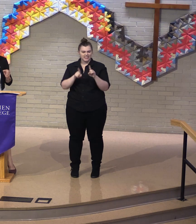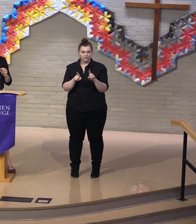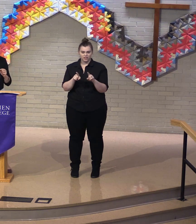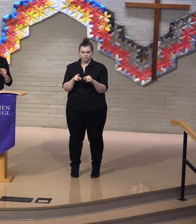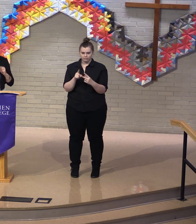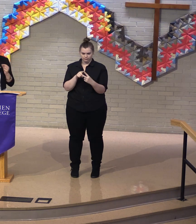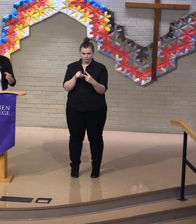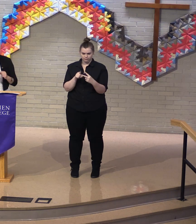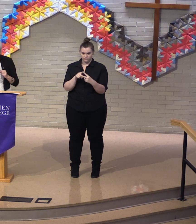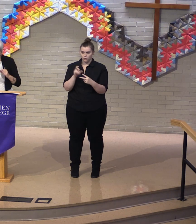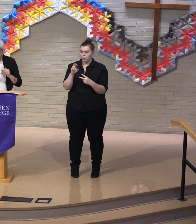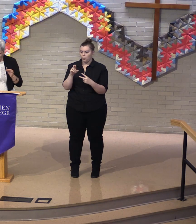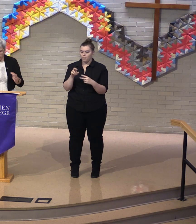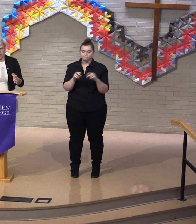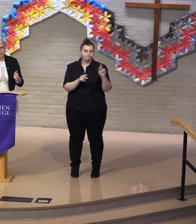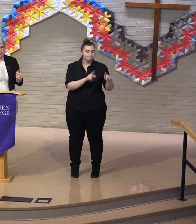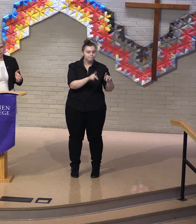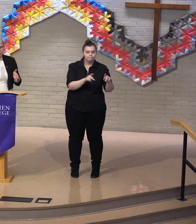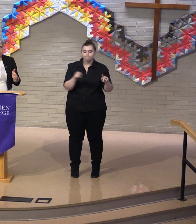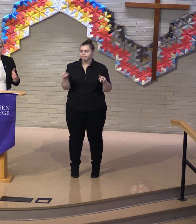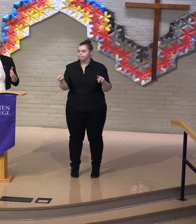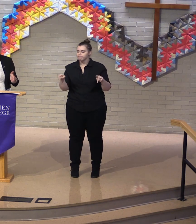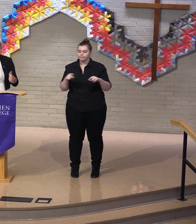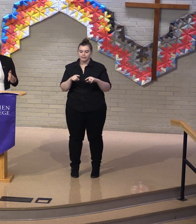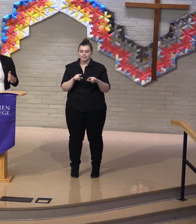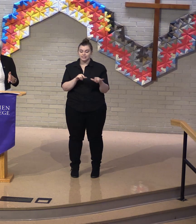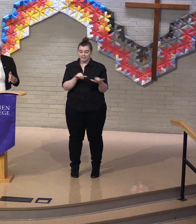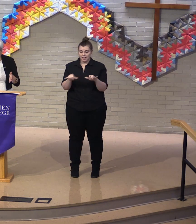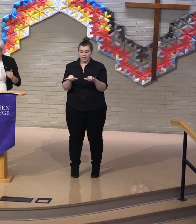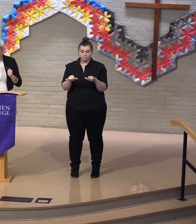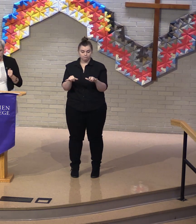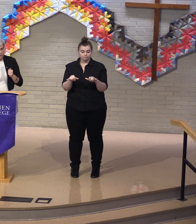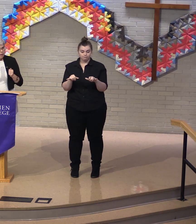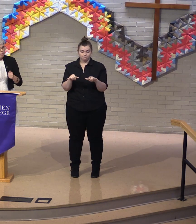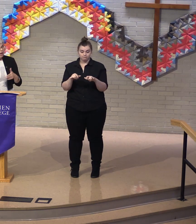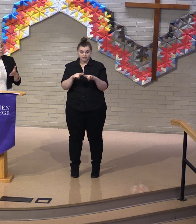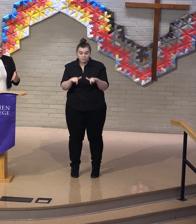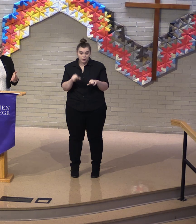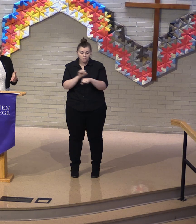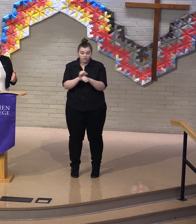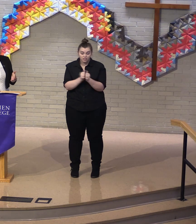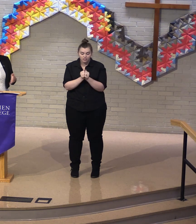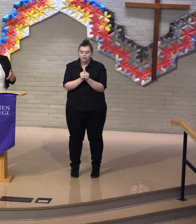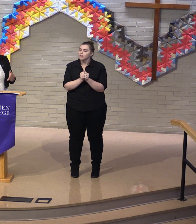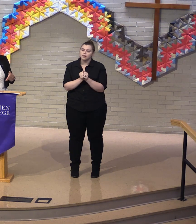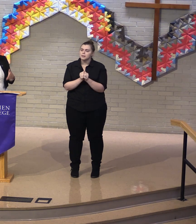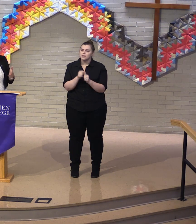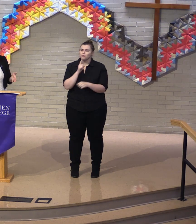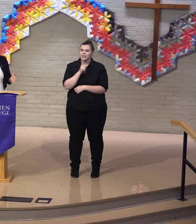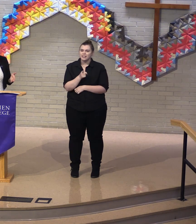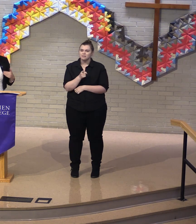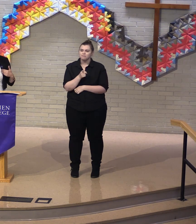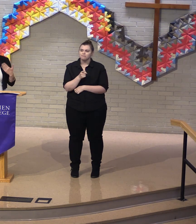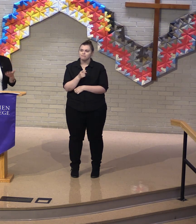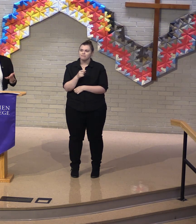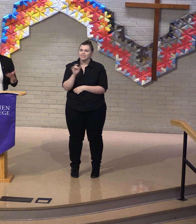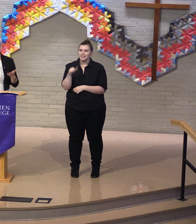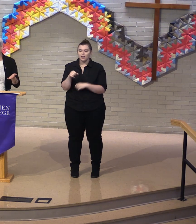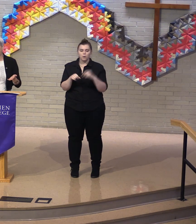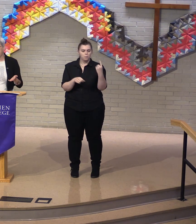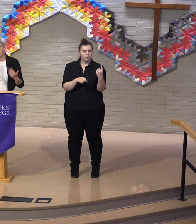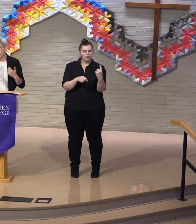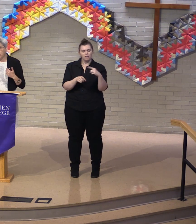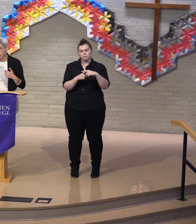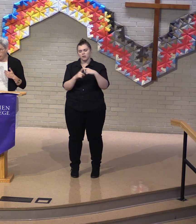2 things or 2 people doing the same thing side by side. Mathematically, that would be additive. 1